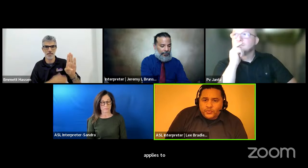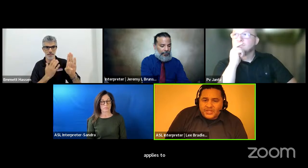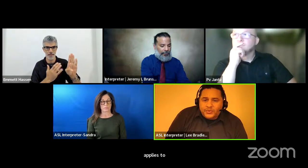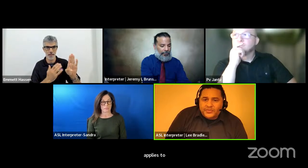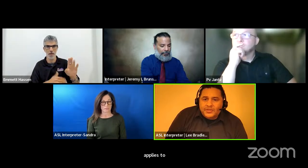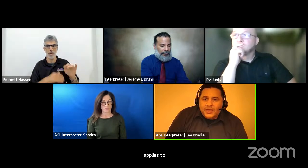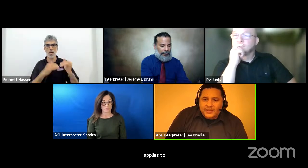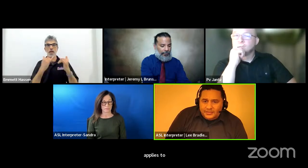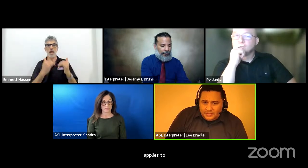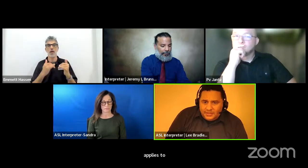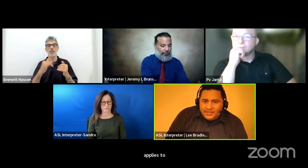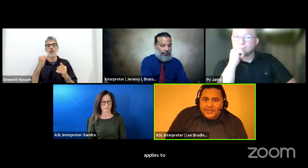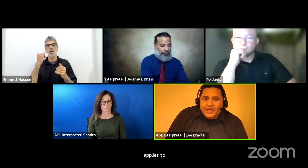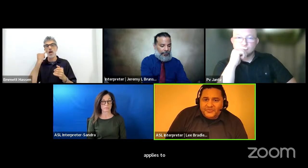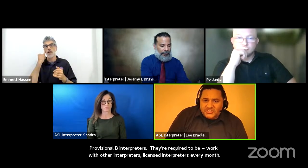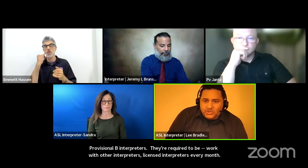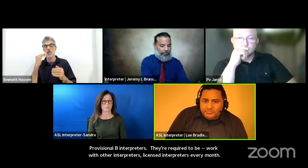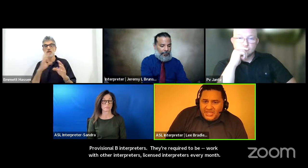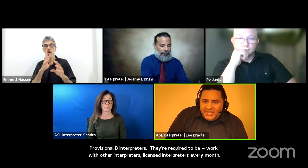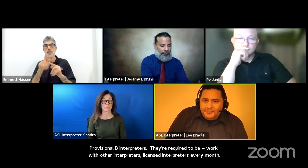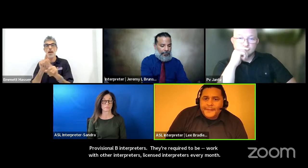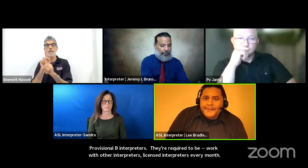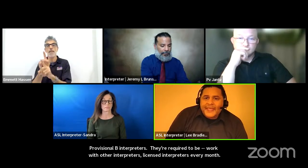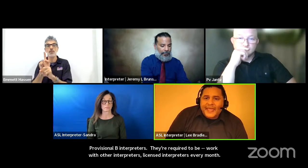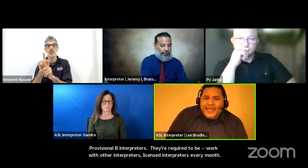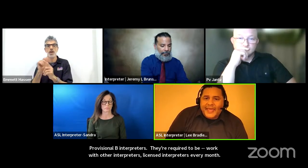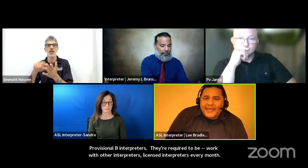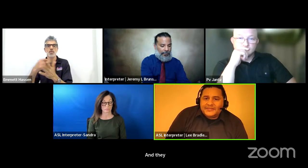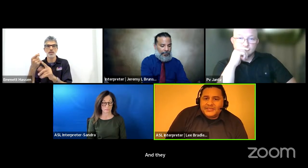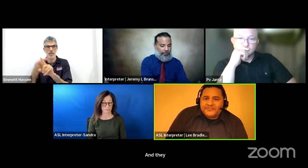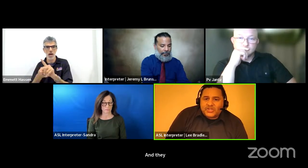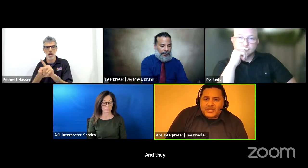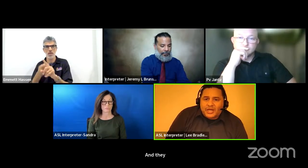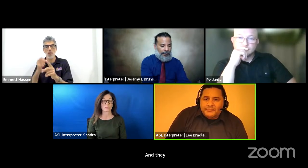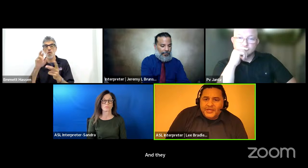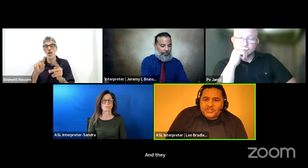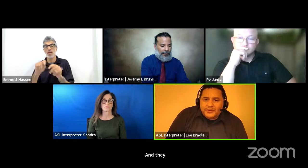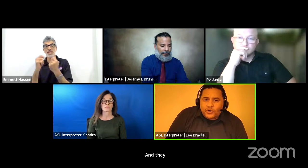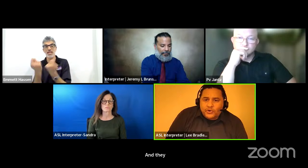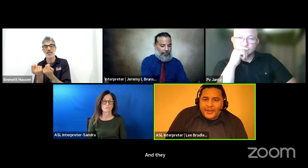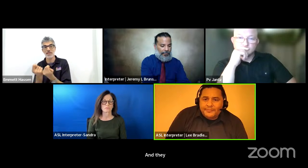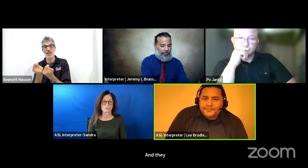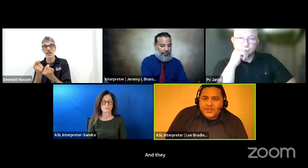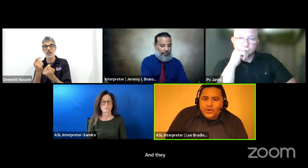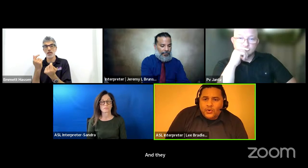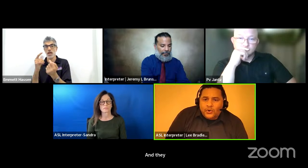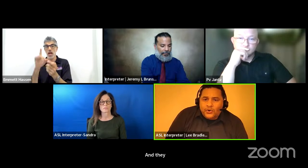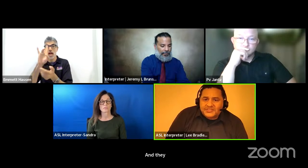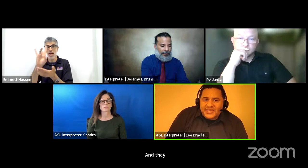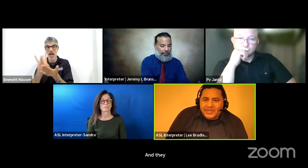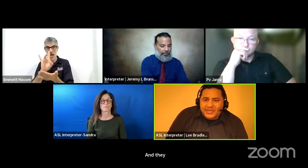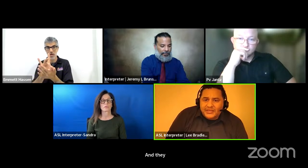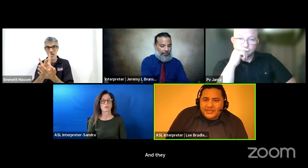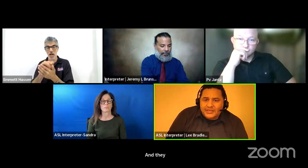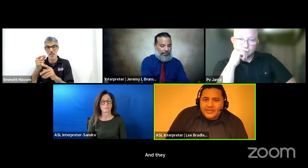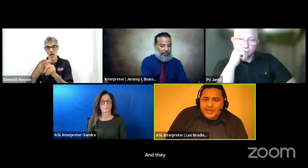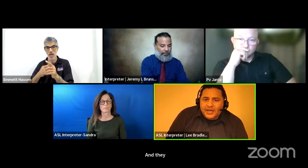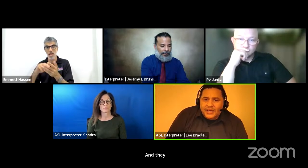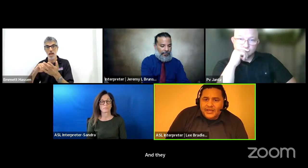that they're working with a provisional B. And if you're talking about a mentoring program or a